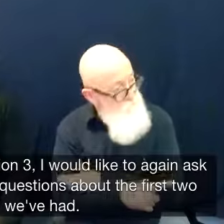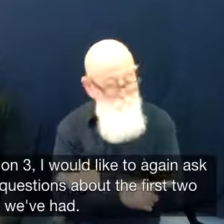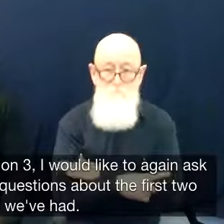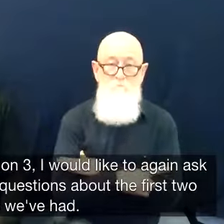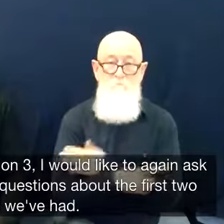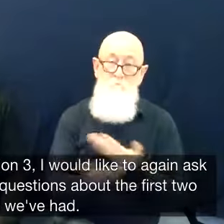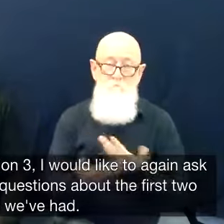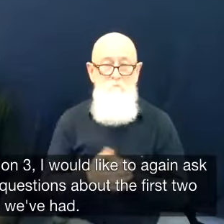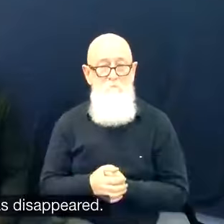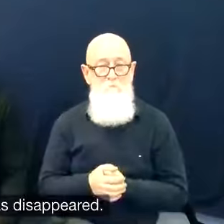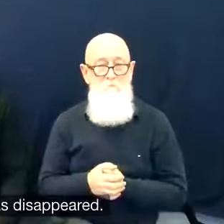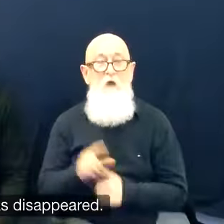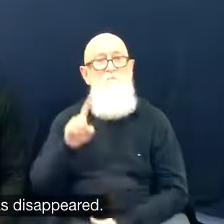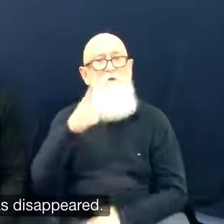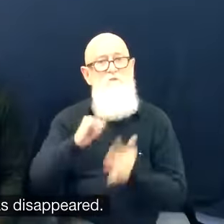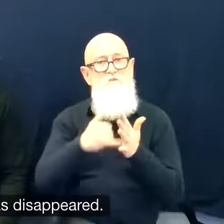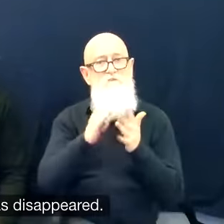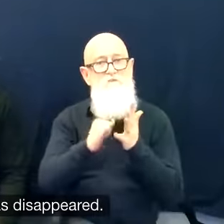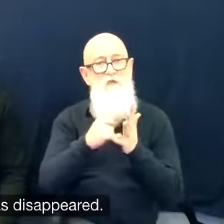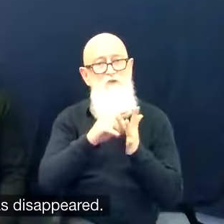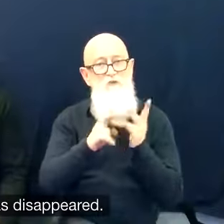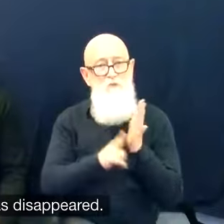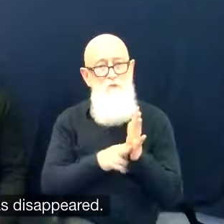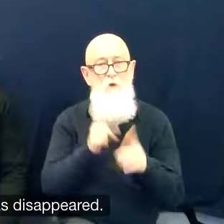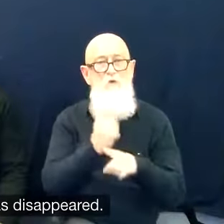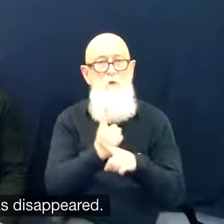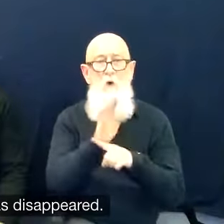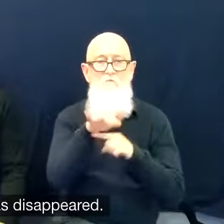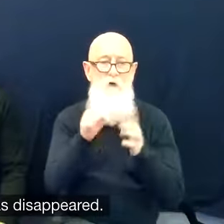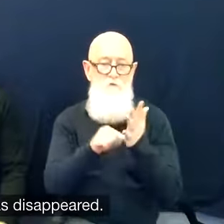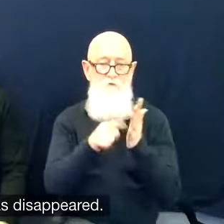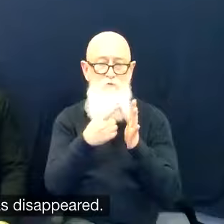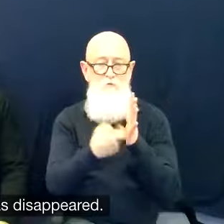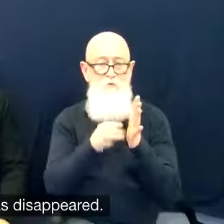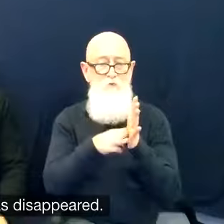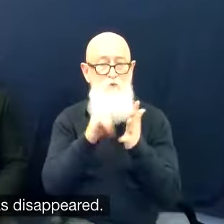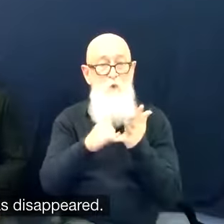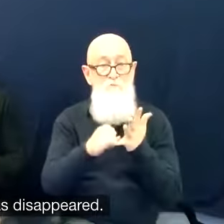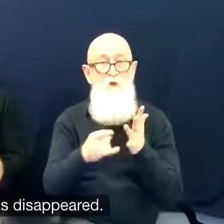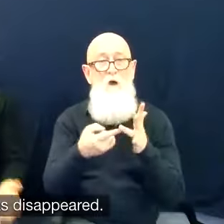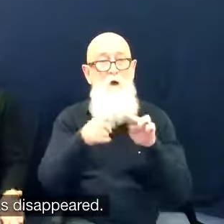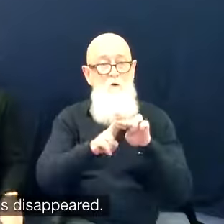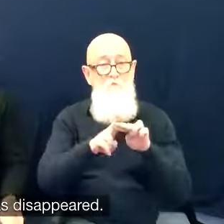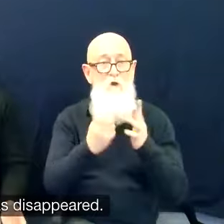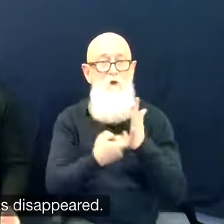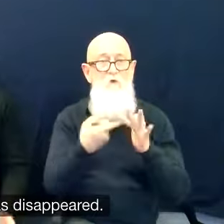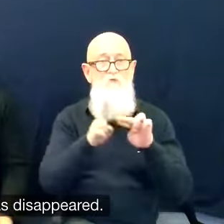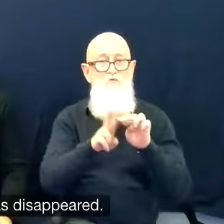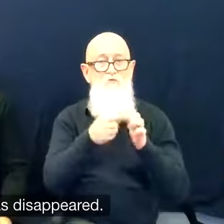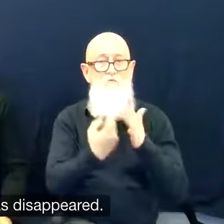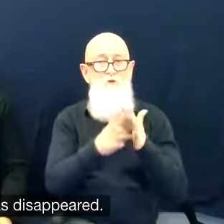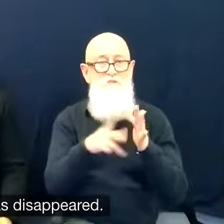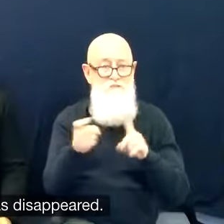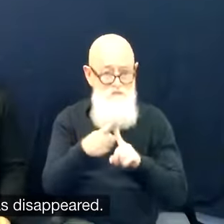So I think the first session we talked about was the terms of reference and what's expected in the